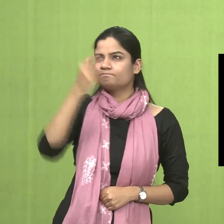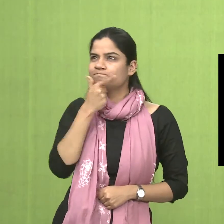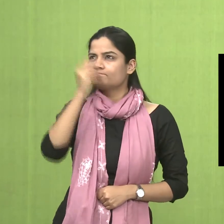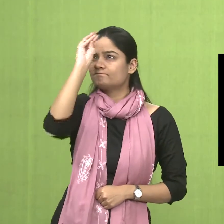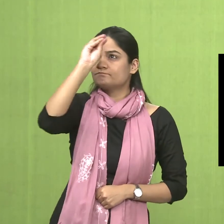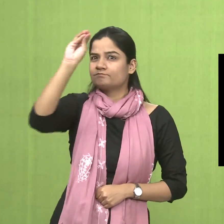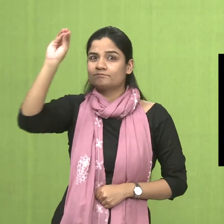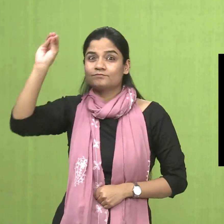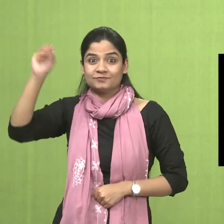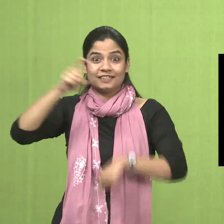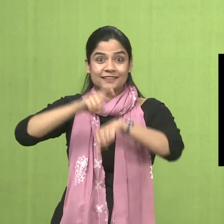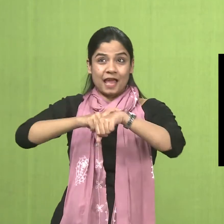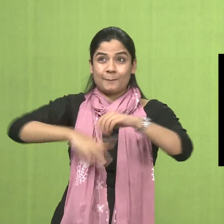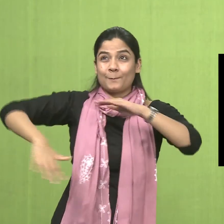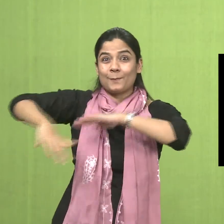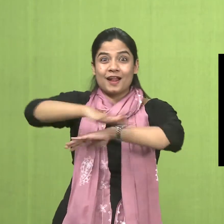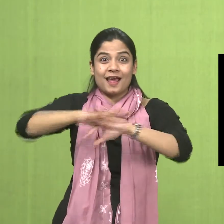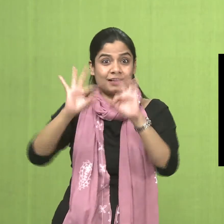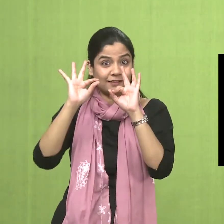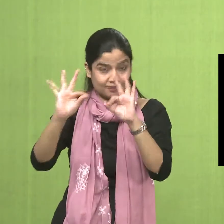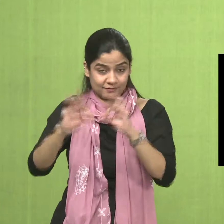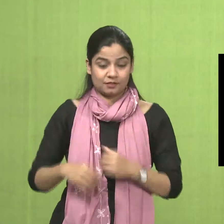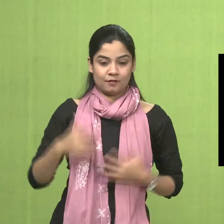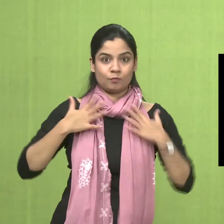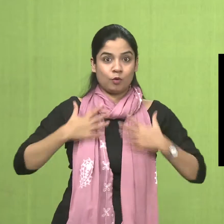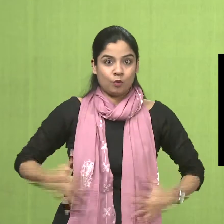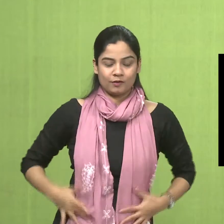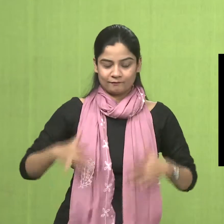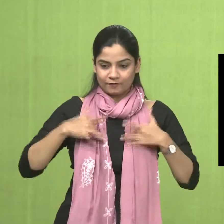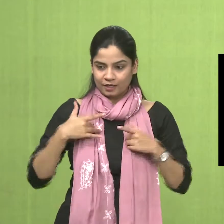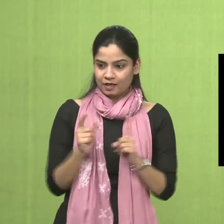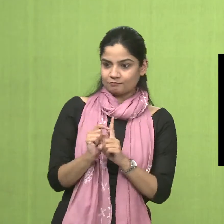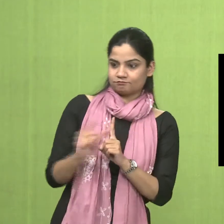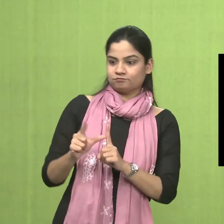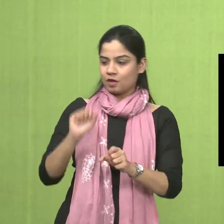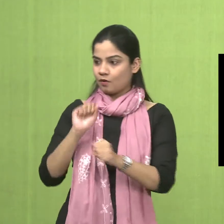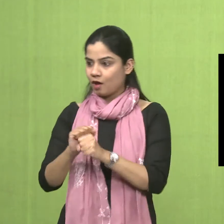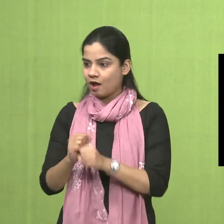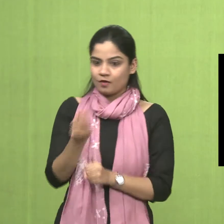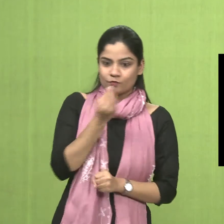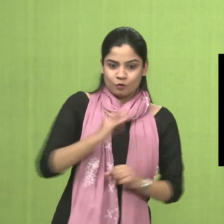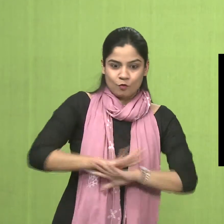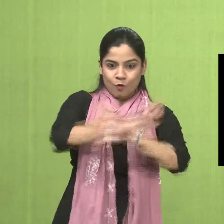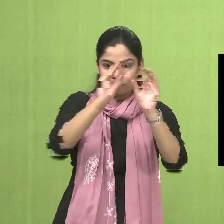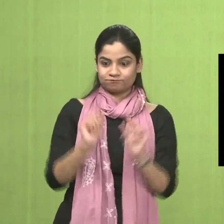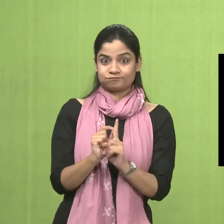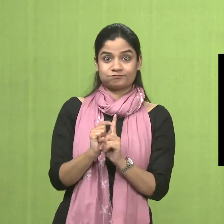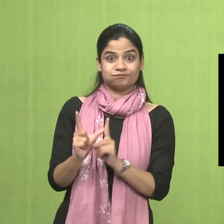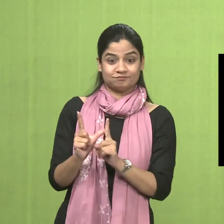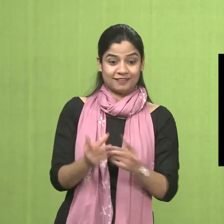Making the best use of time and energy available to perform for certain tasks.